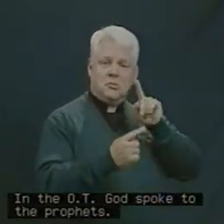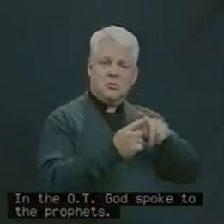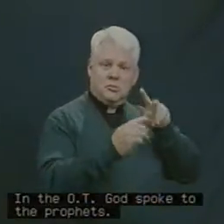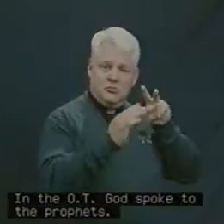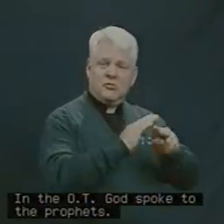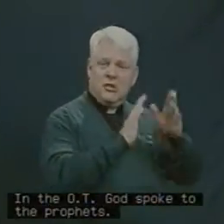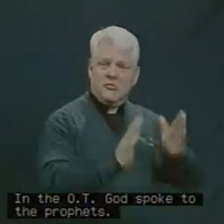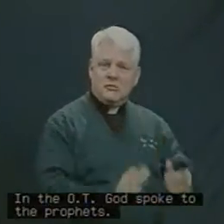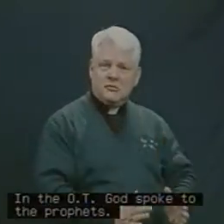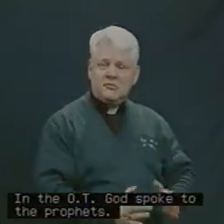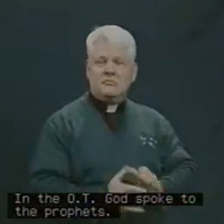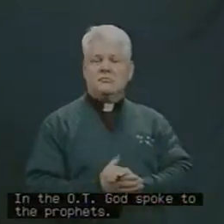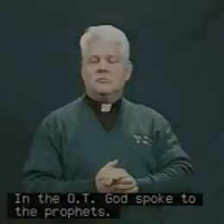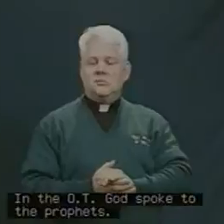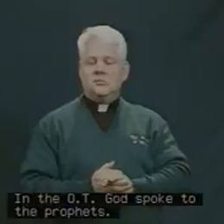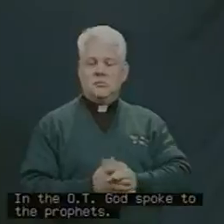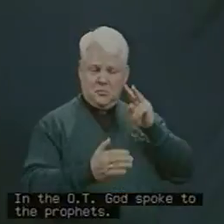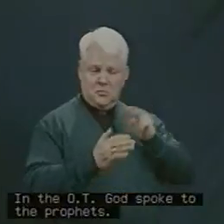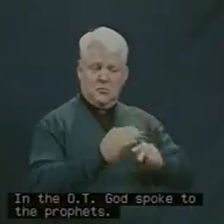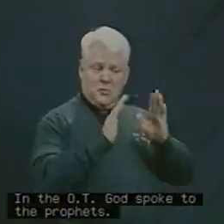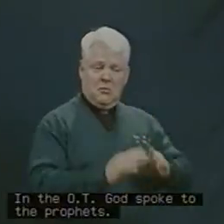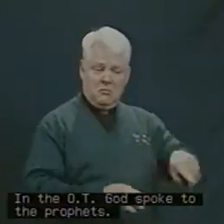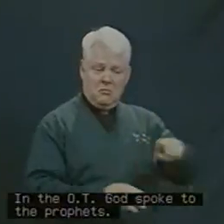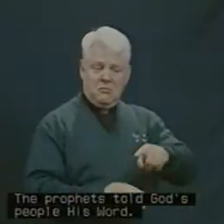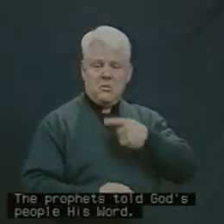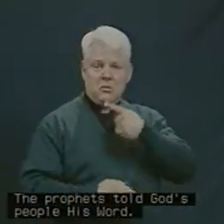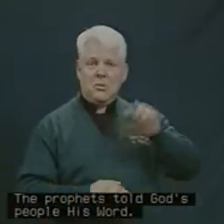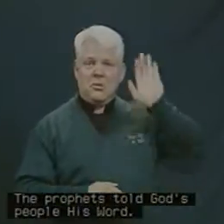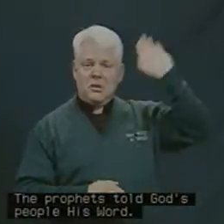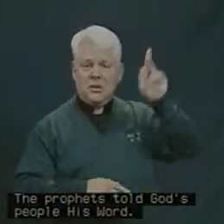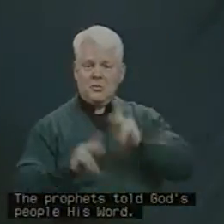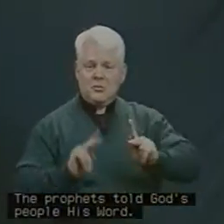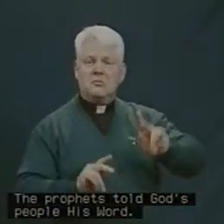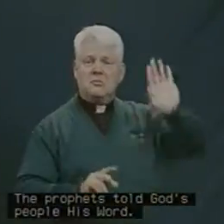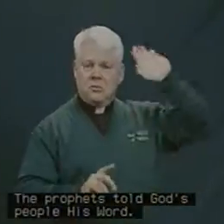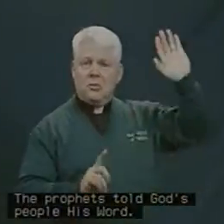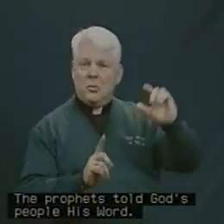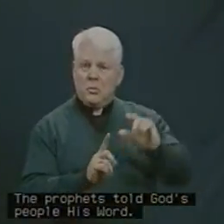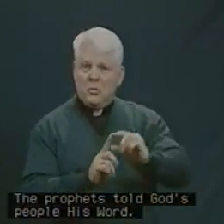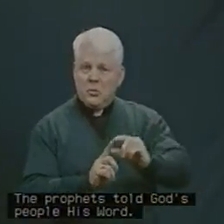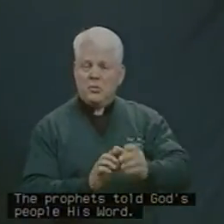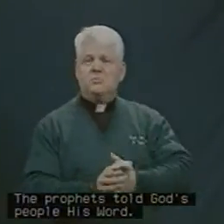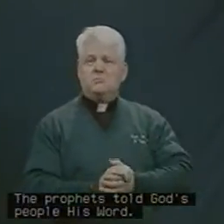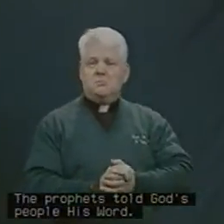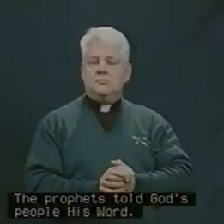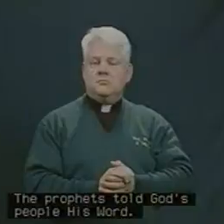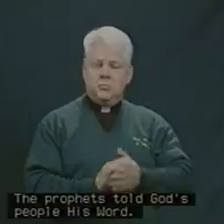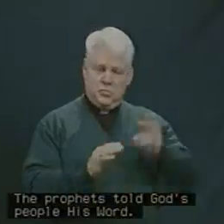Testament, God spoke to the prophets. The prophets told God's Word to His people.